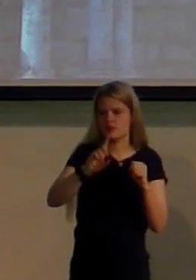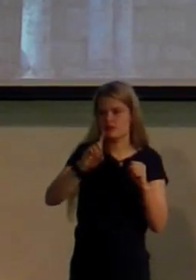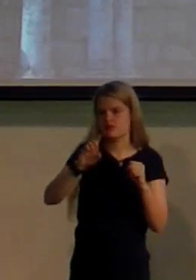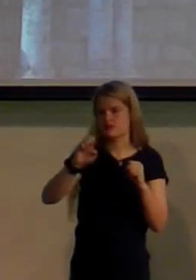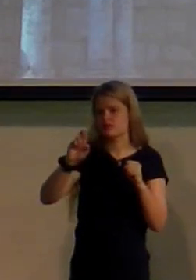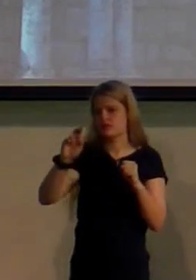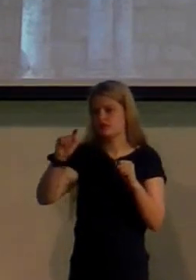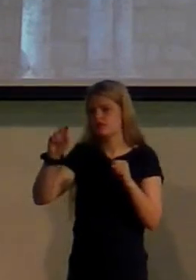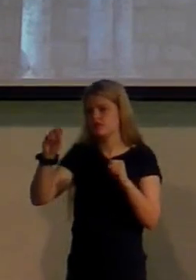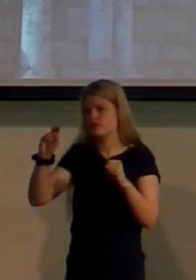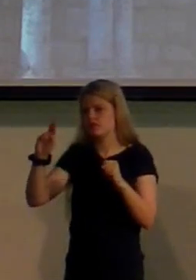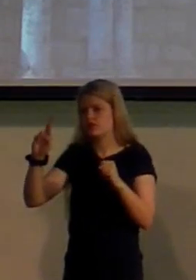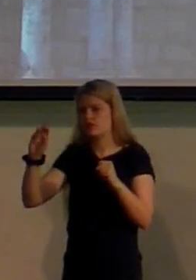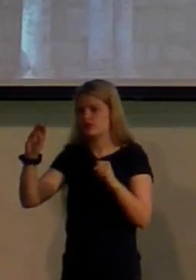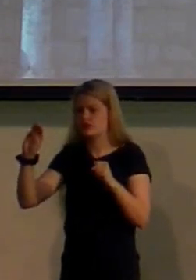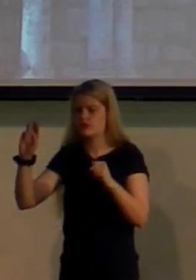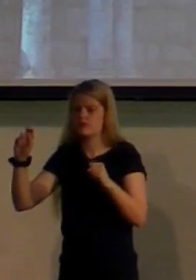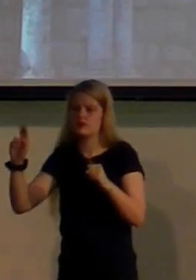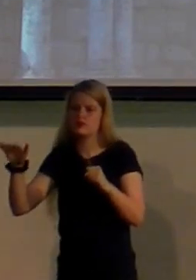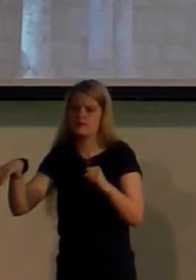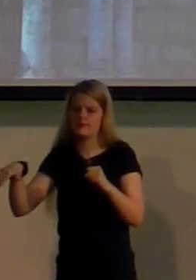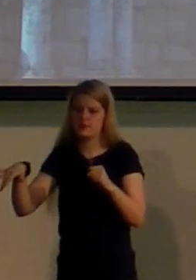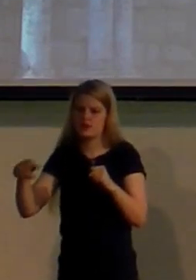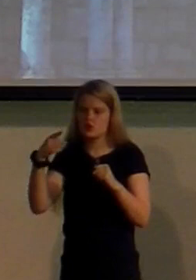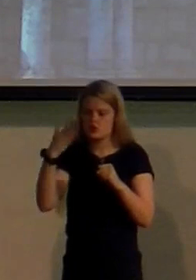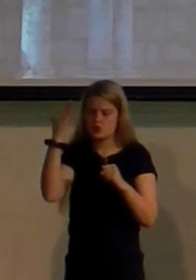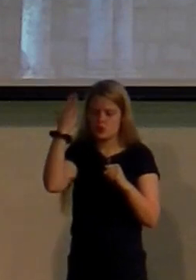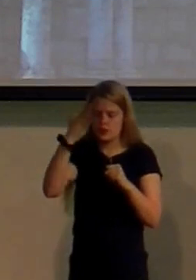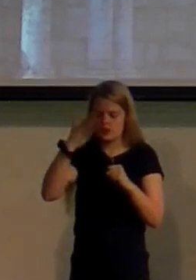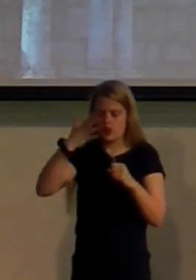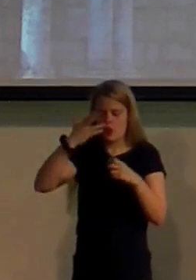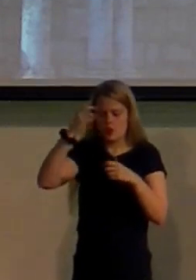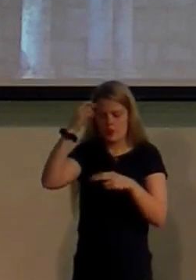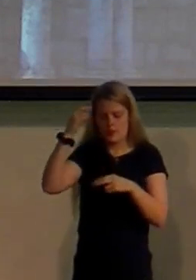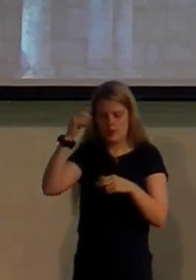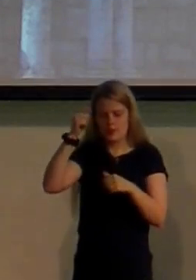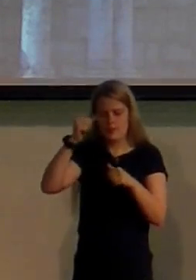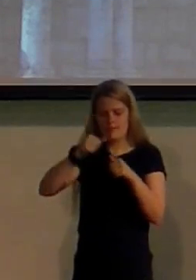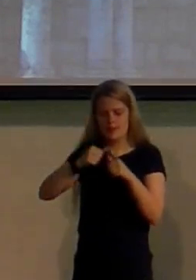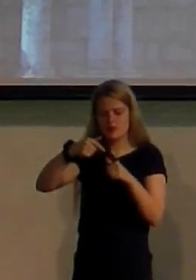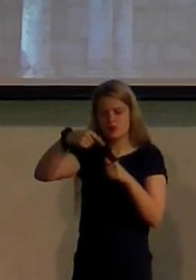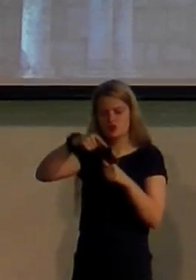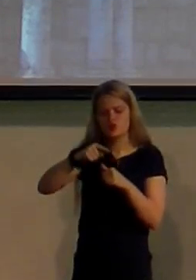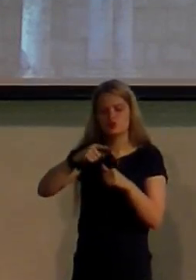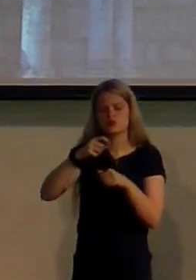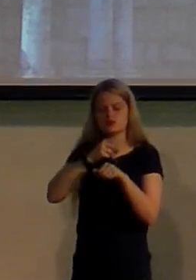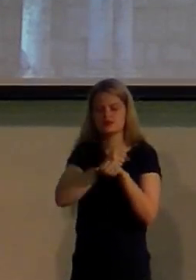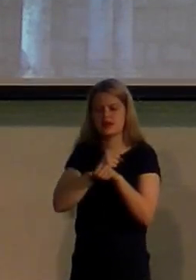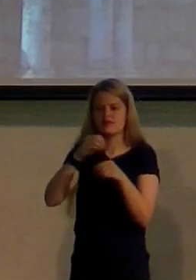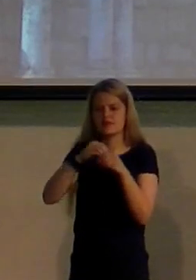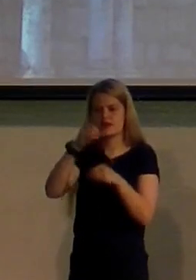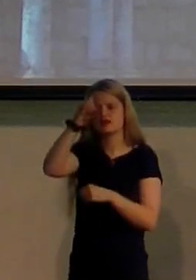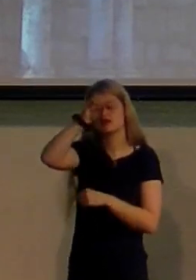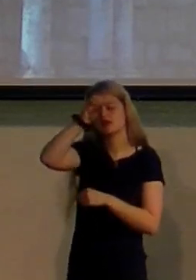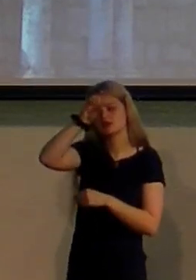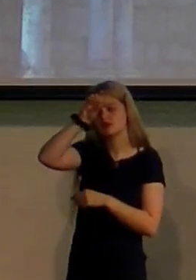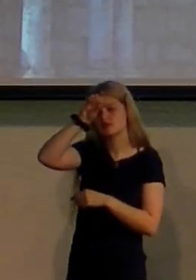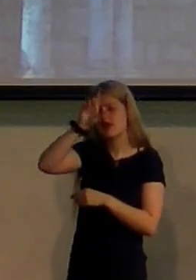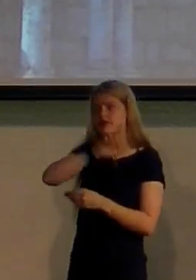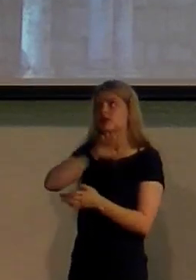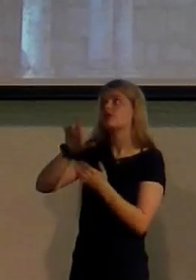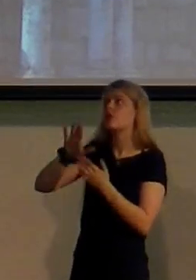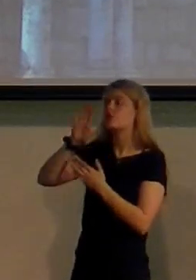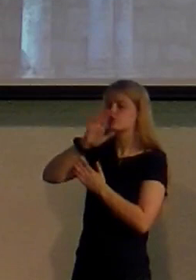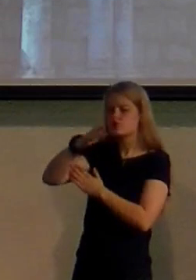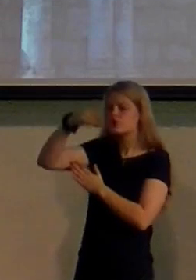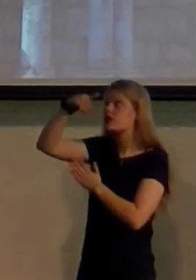verse 15 says, you shall remember that you were slaves in the land of Egypt, and the Lord your